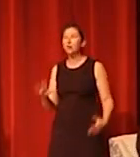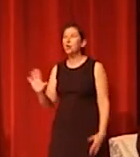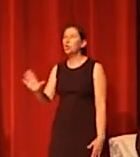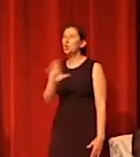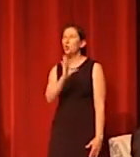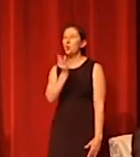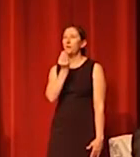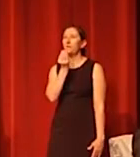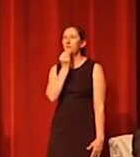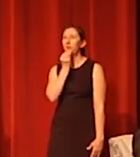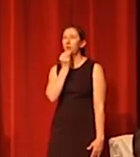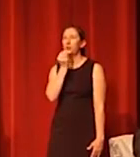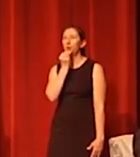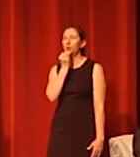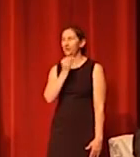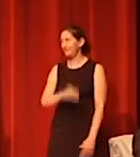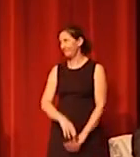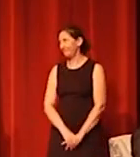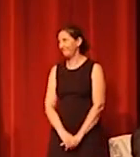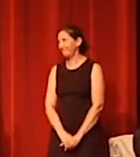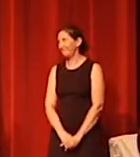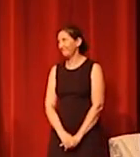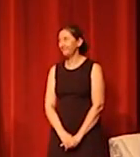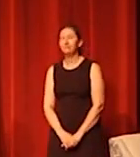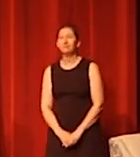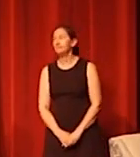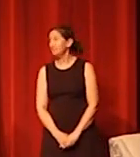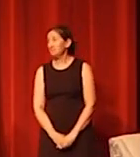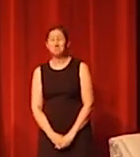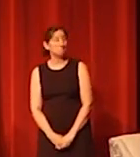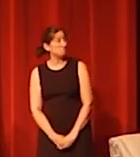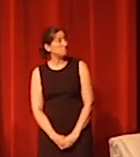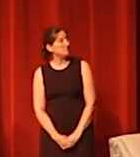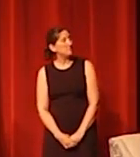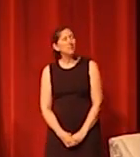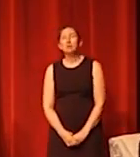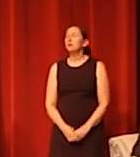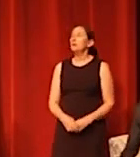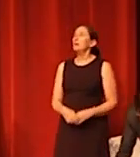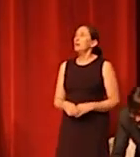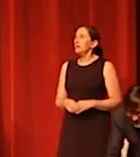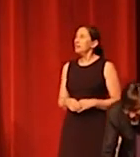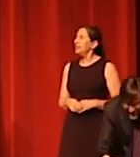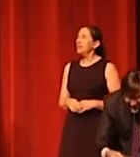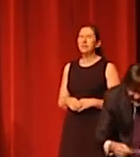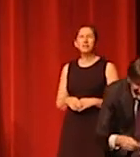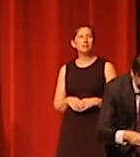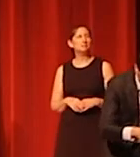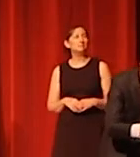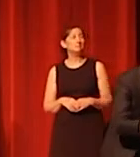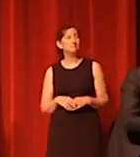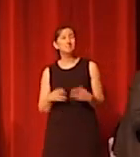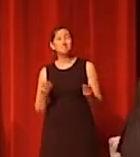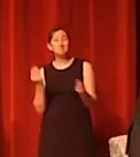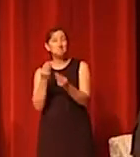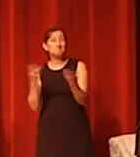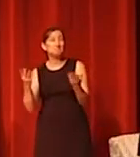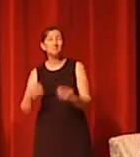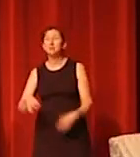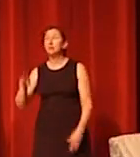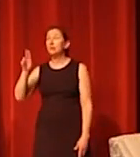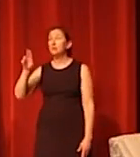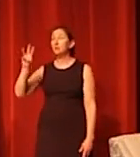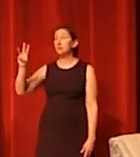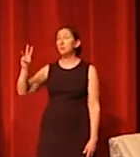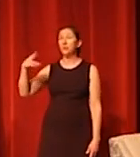Thank you. Yeah, I think for me, just important to know that, you know, at UW Health, we're really interested